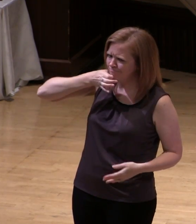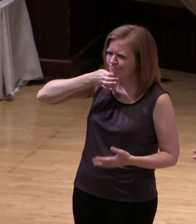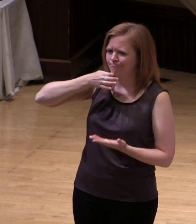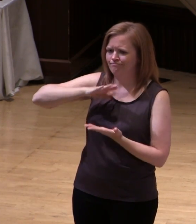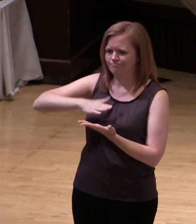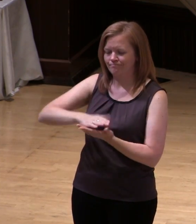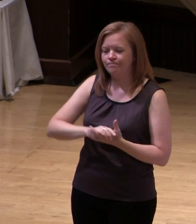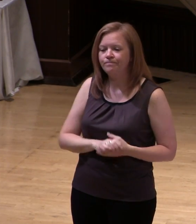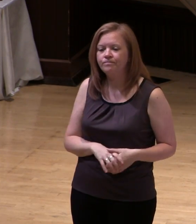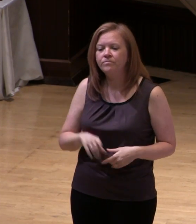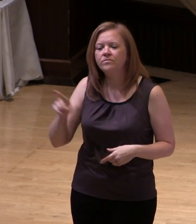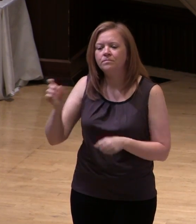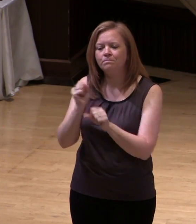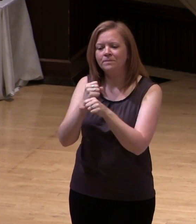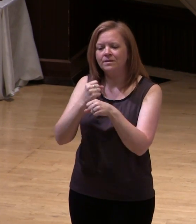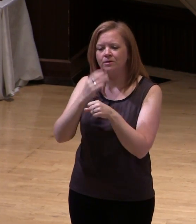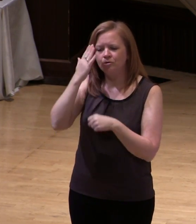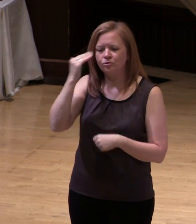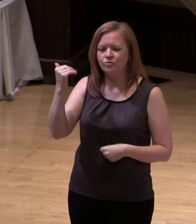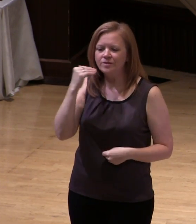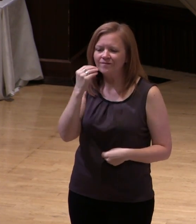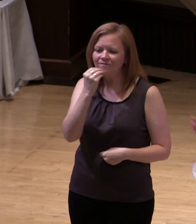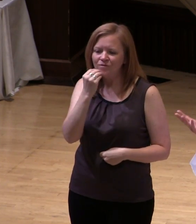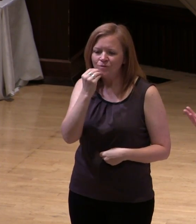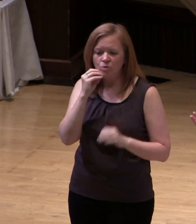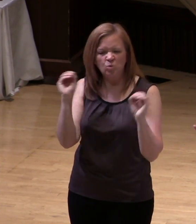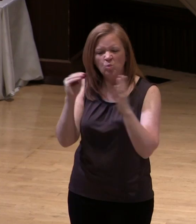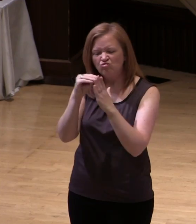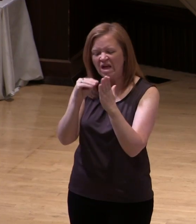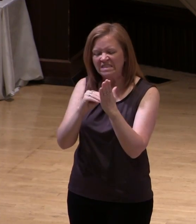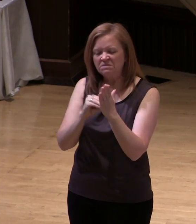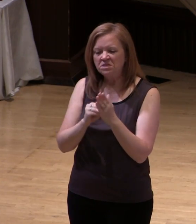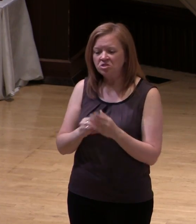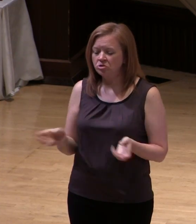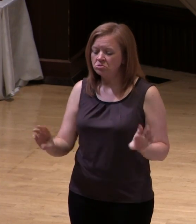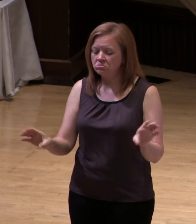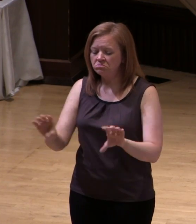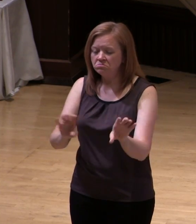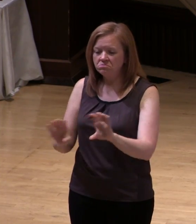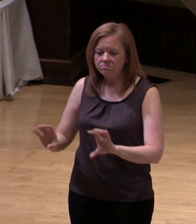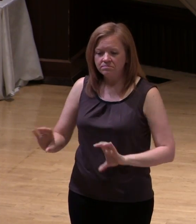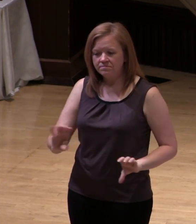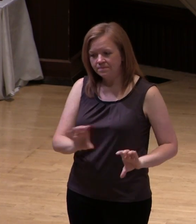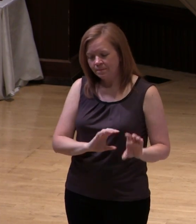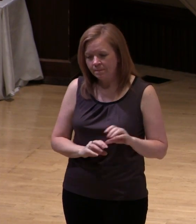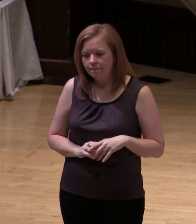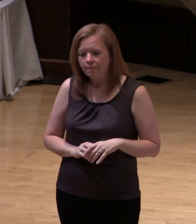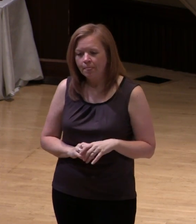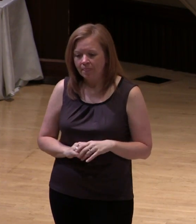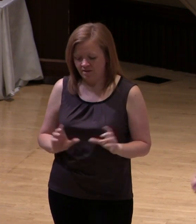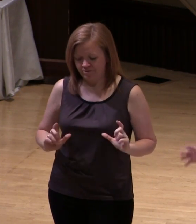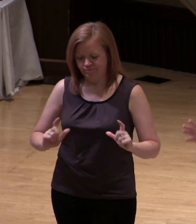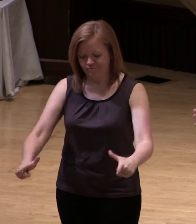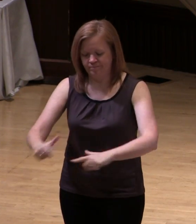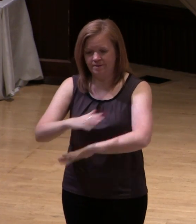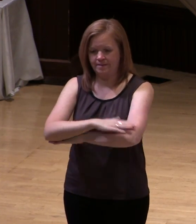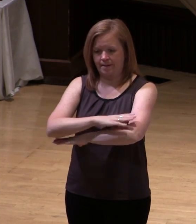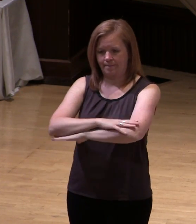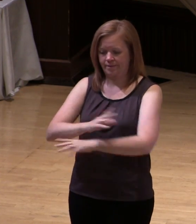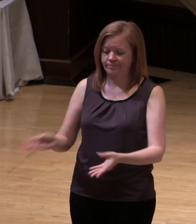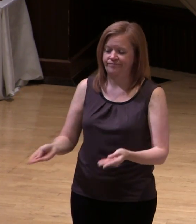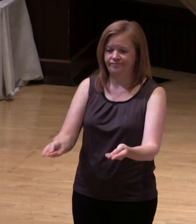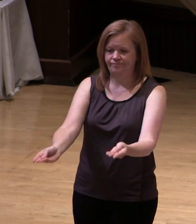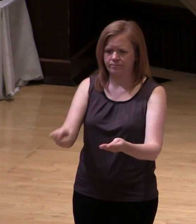and she was making a Korean dish with no recipe, just a little bit of this, a little bit of that. She put it on the table and